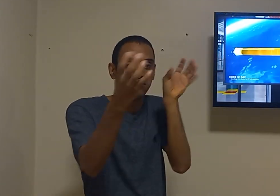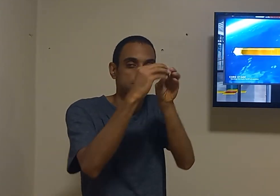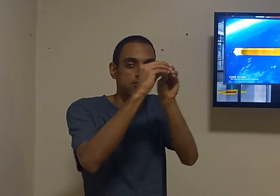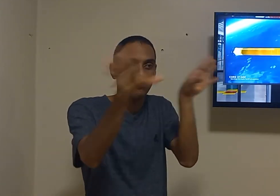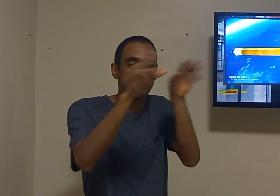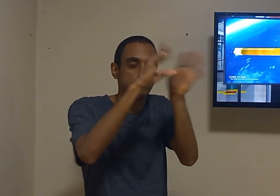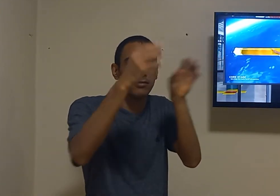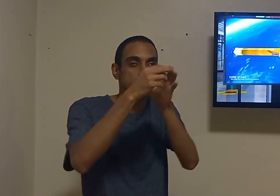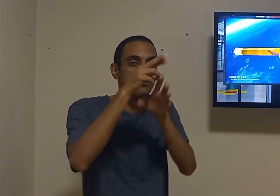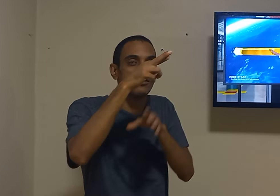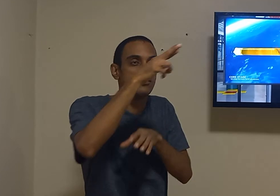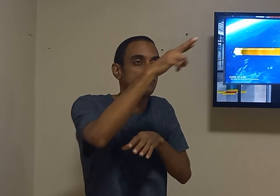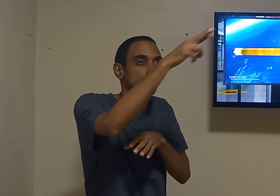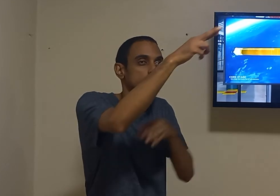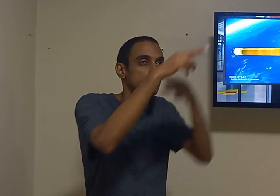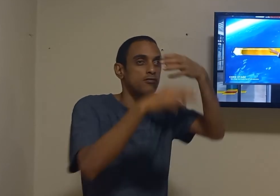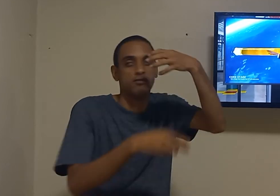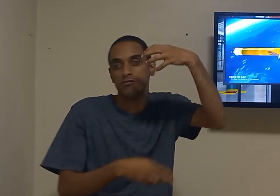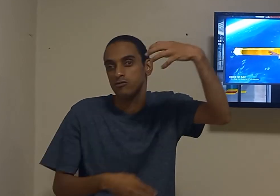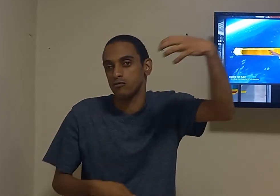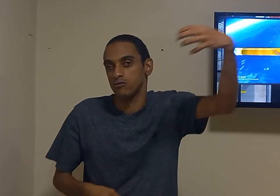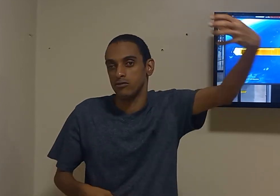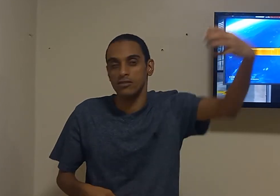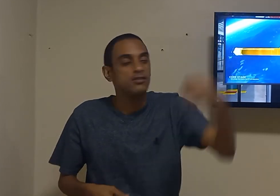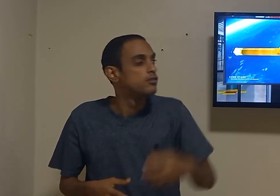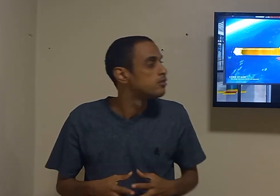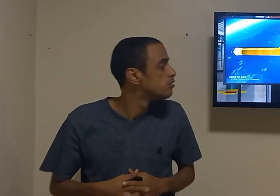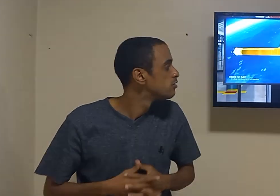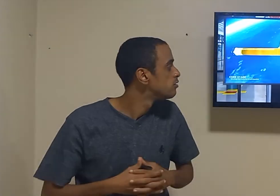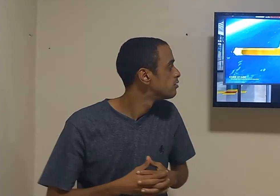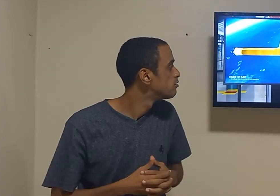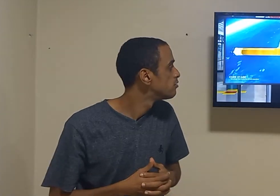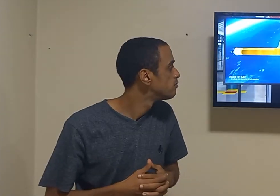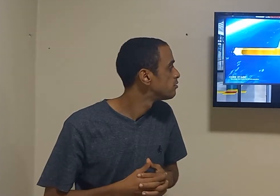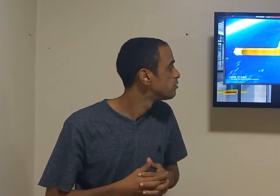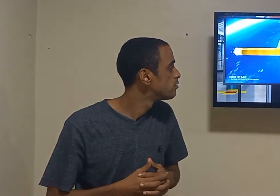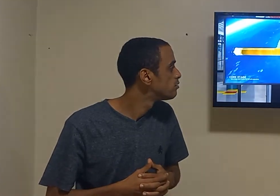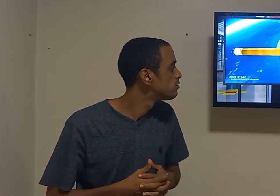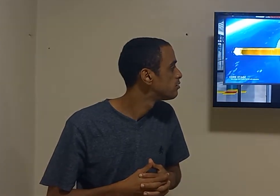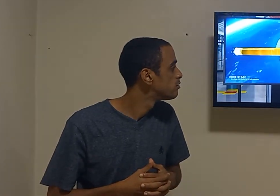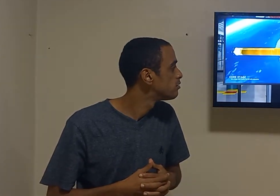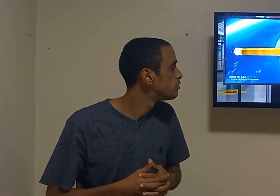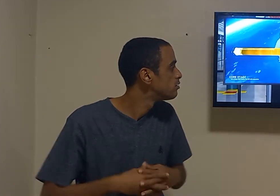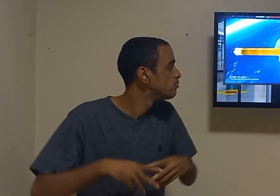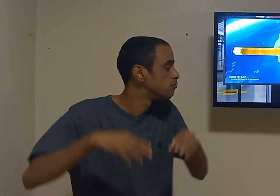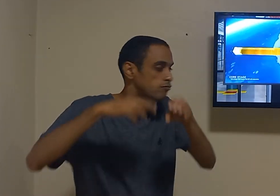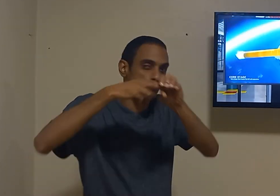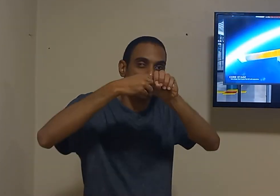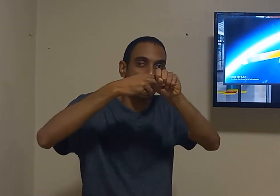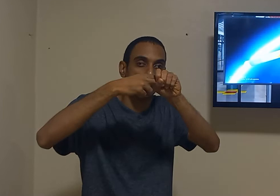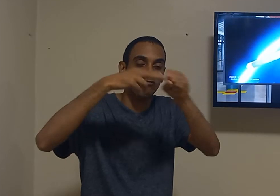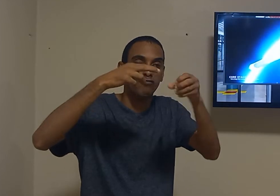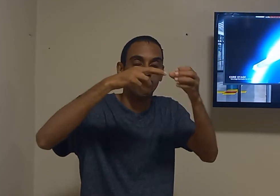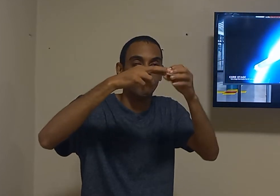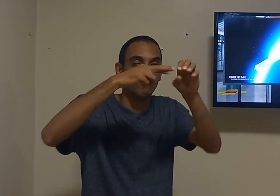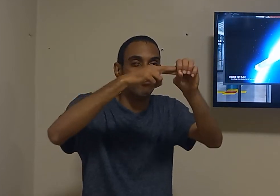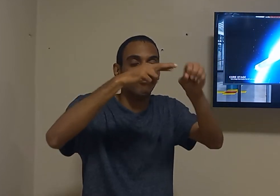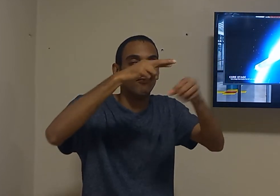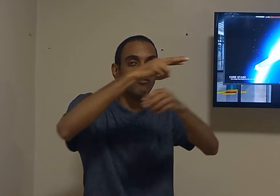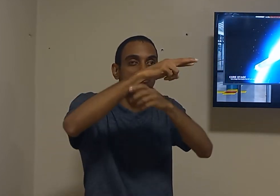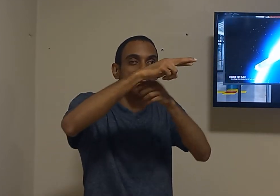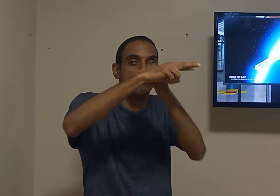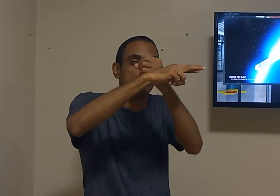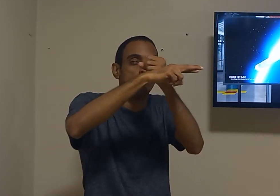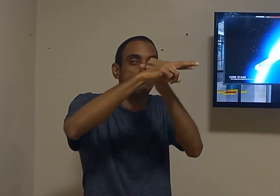we get through all of the propellant in that giant core stage, we'll hear MECO, main engine cutoff. It will drop away, turning propulsion over